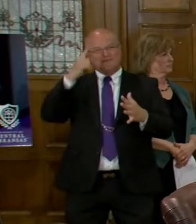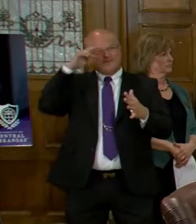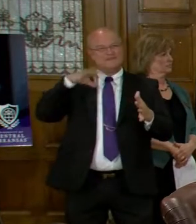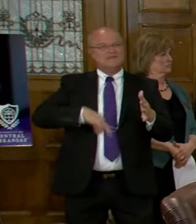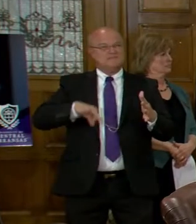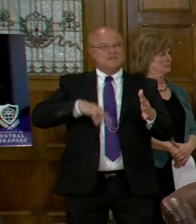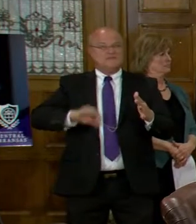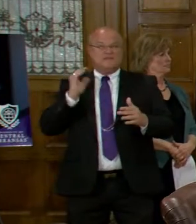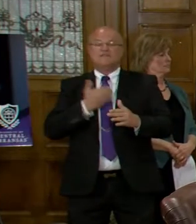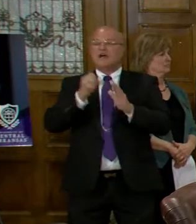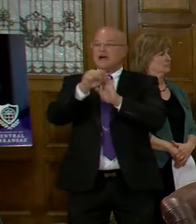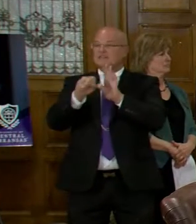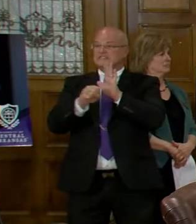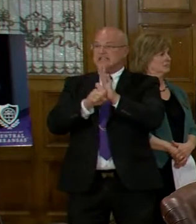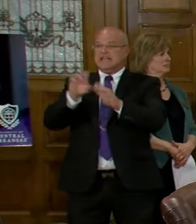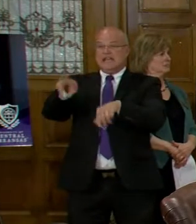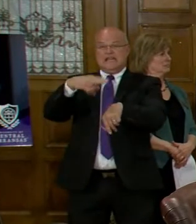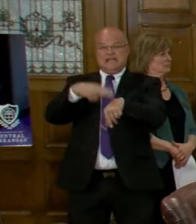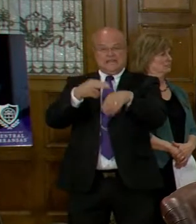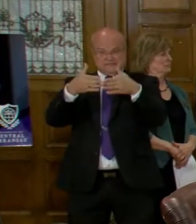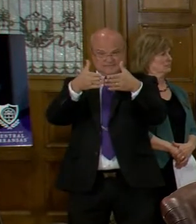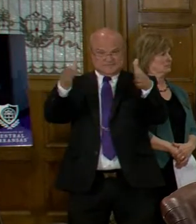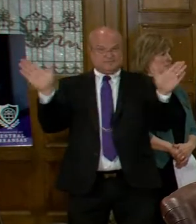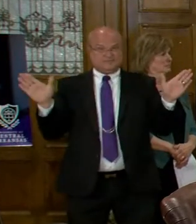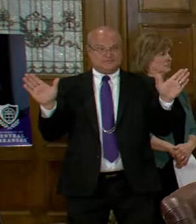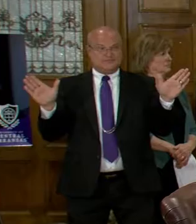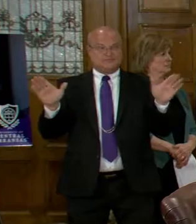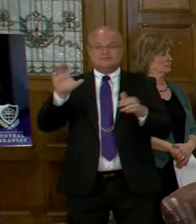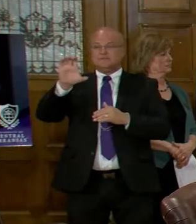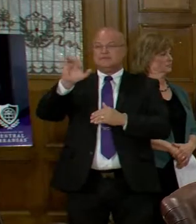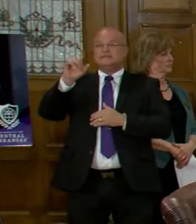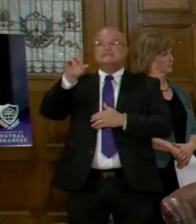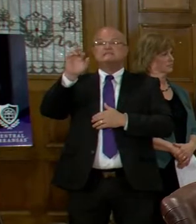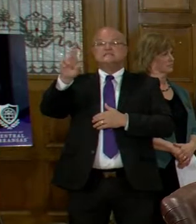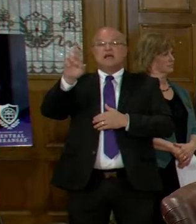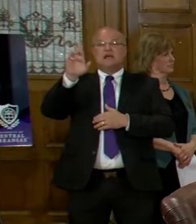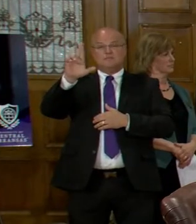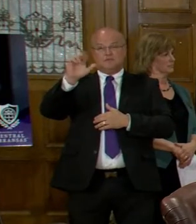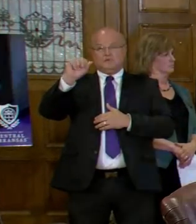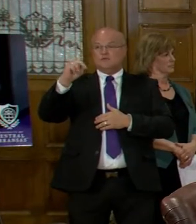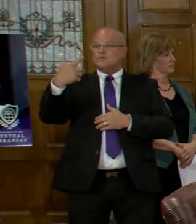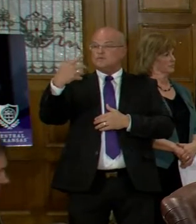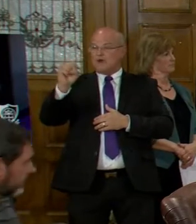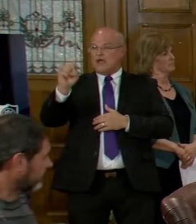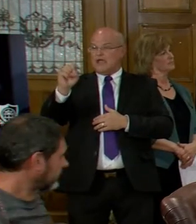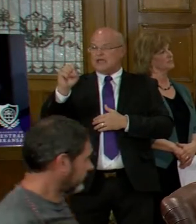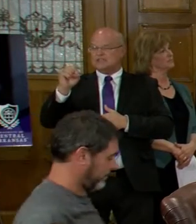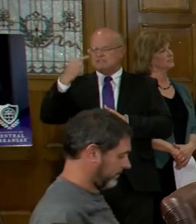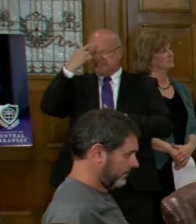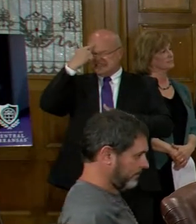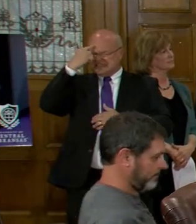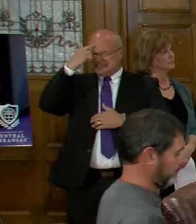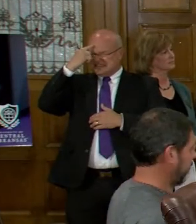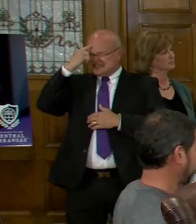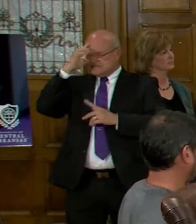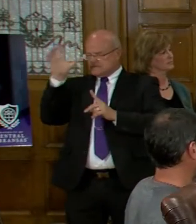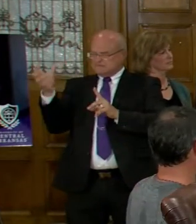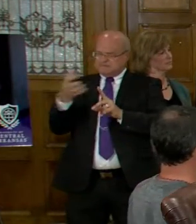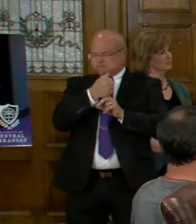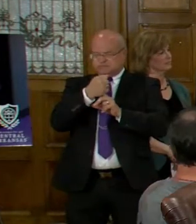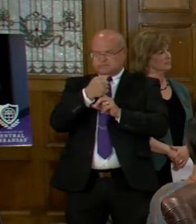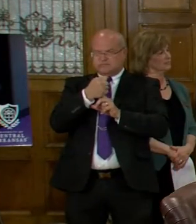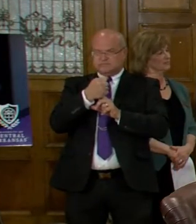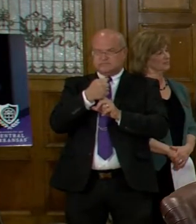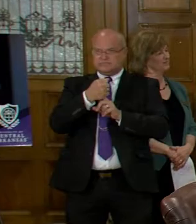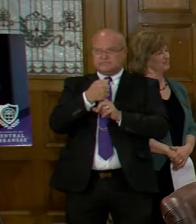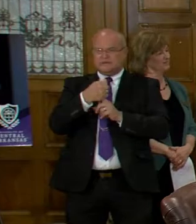benefit of our state and nation. A cyber range is something that you got to get your mind around, first of all.